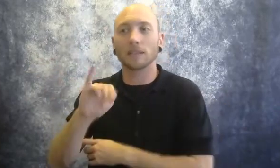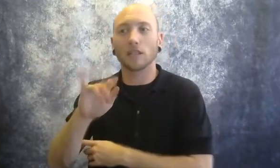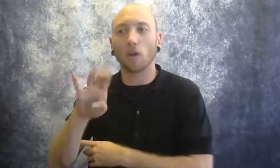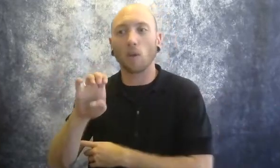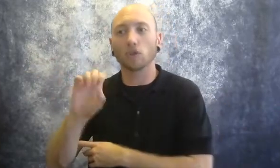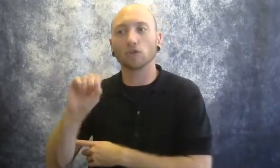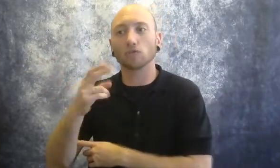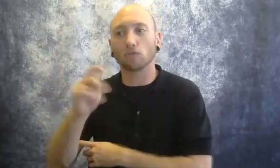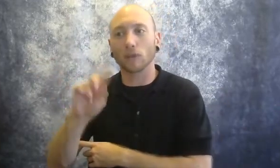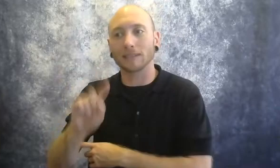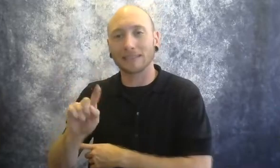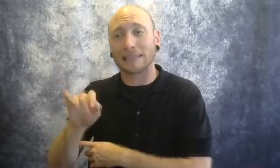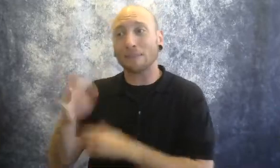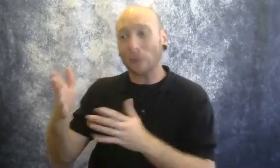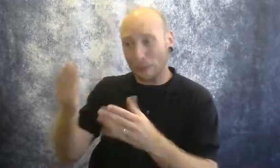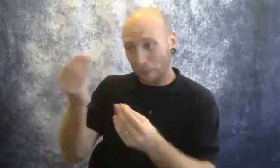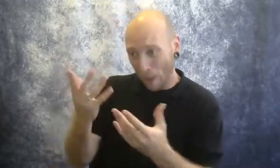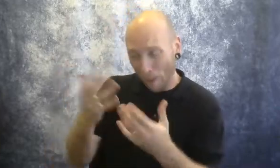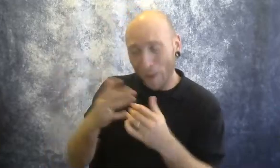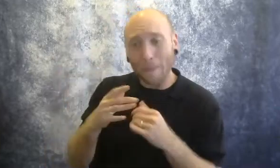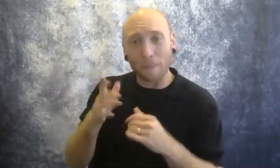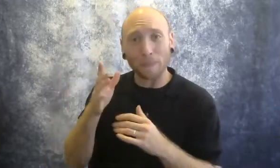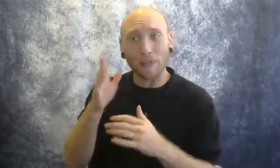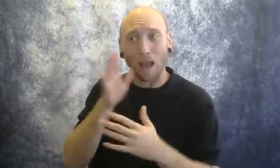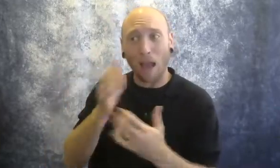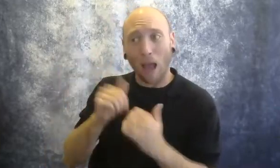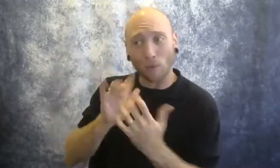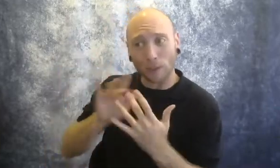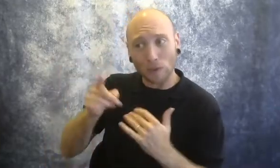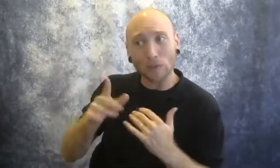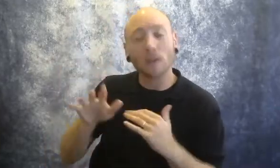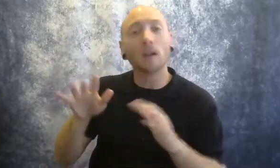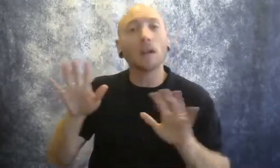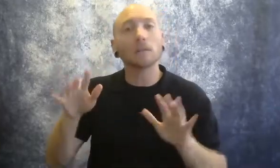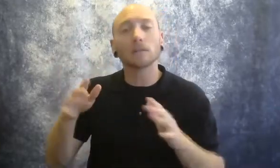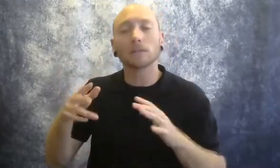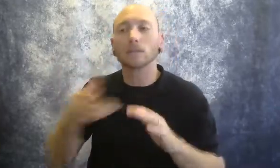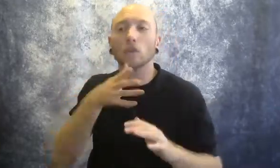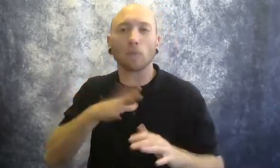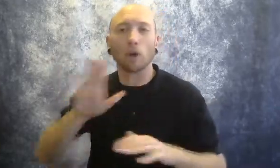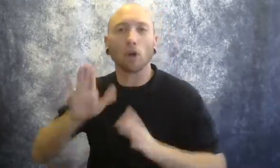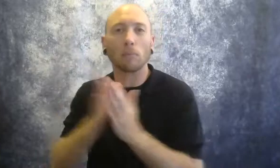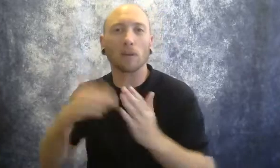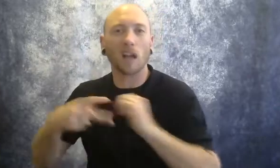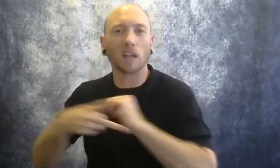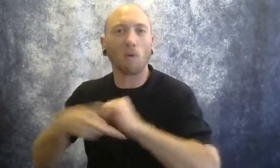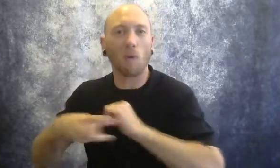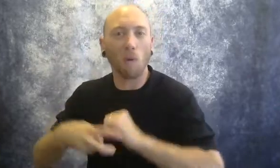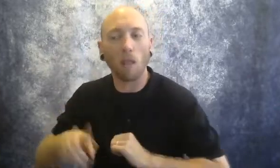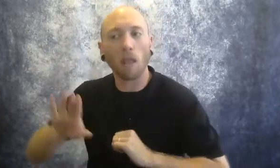screen this morning. Nicole Schwartz, if you are, please put your name in the chat now, how I can get a hold of you, because I